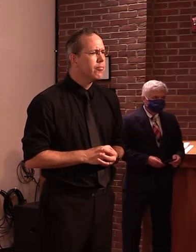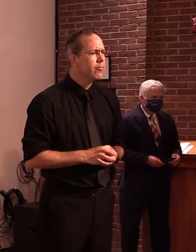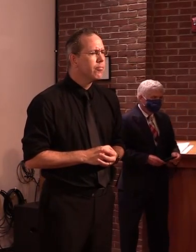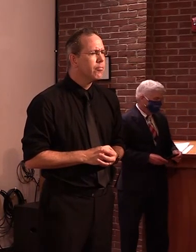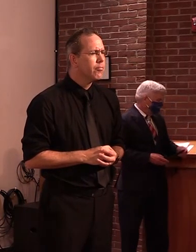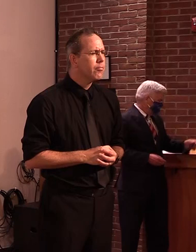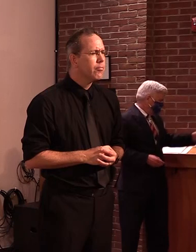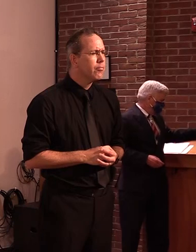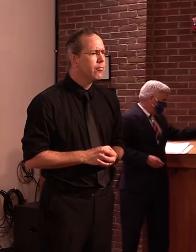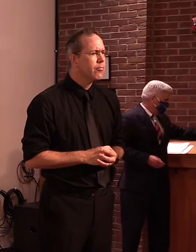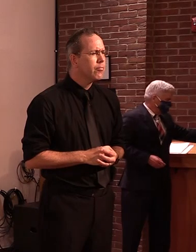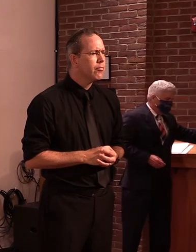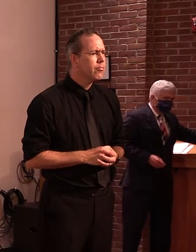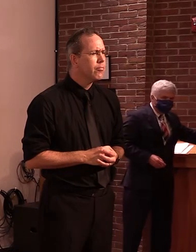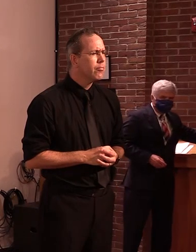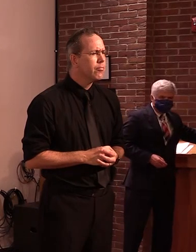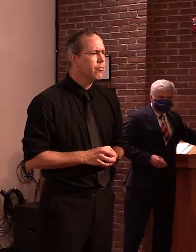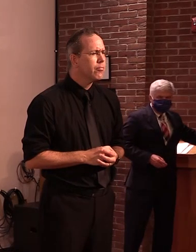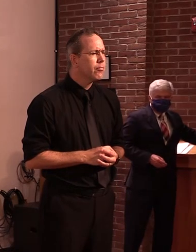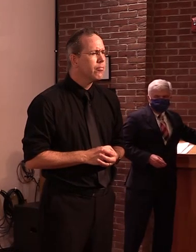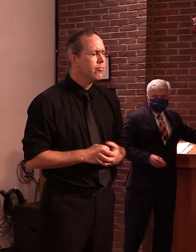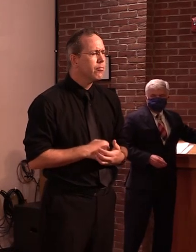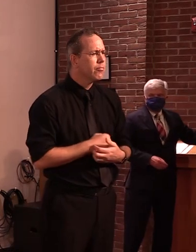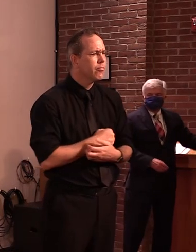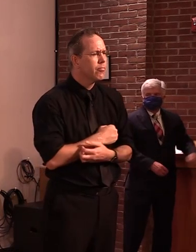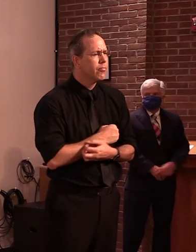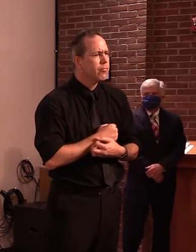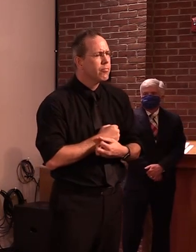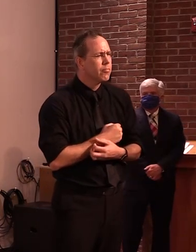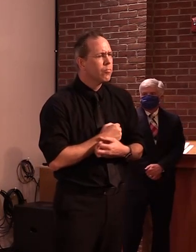We've already seen a couple beach closures this year,